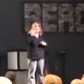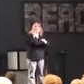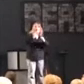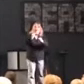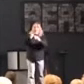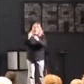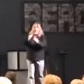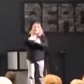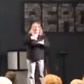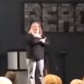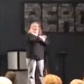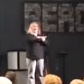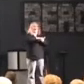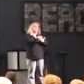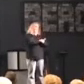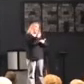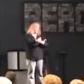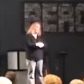have that trait of meanness.